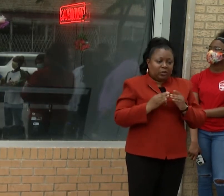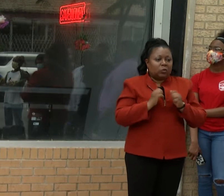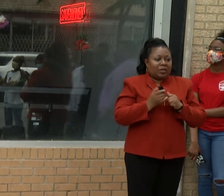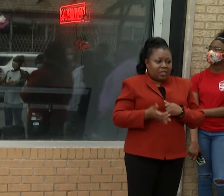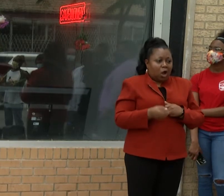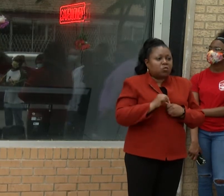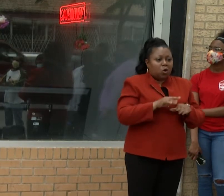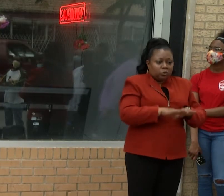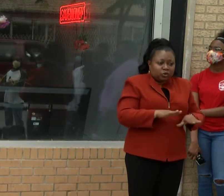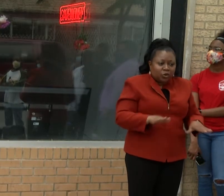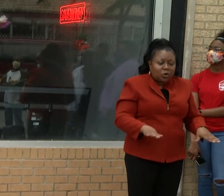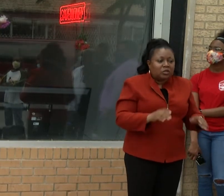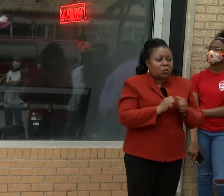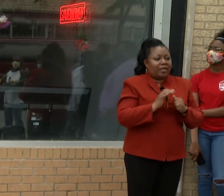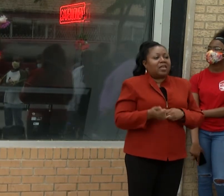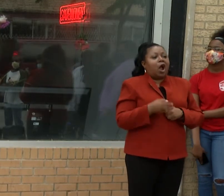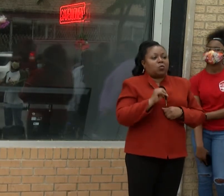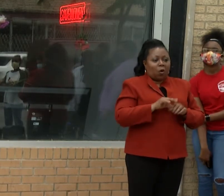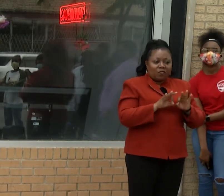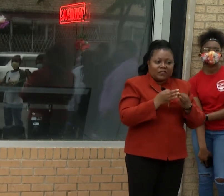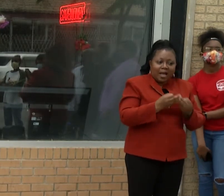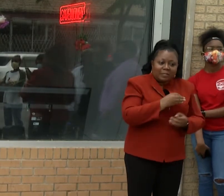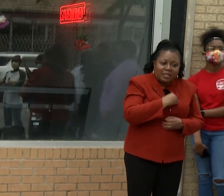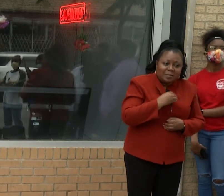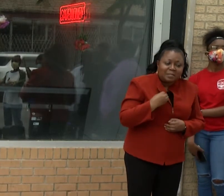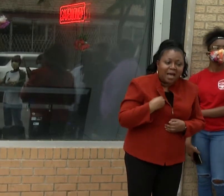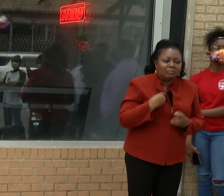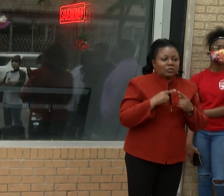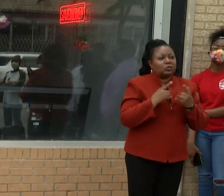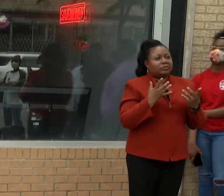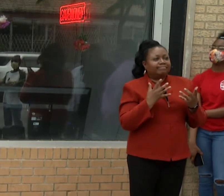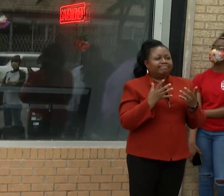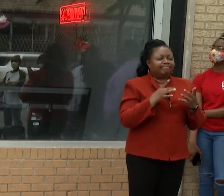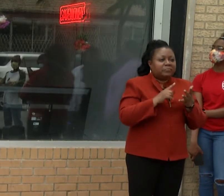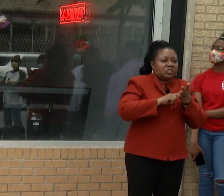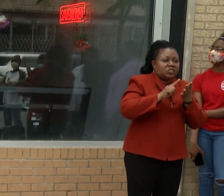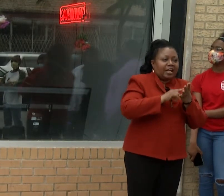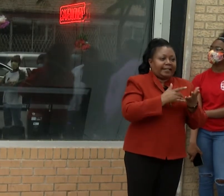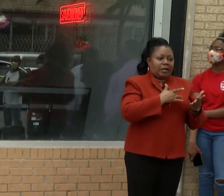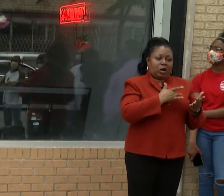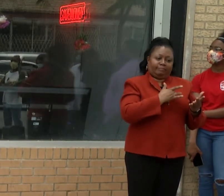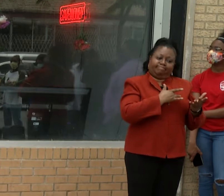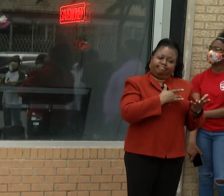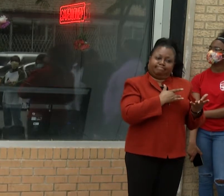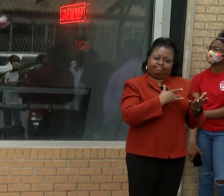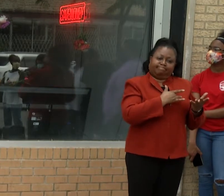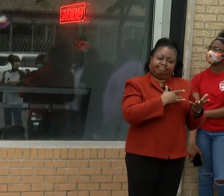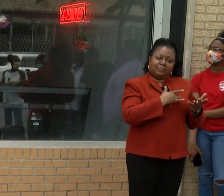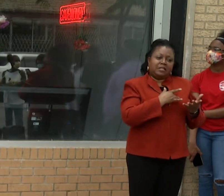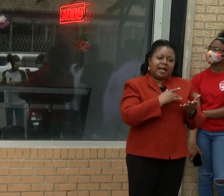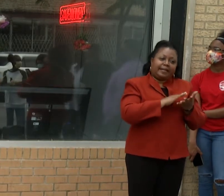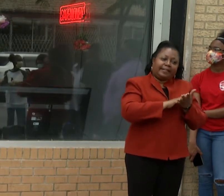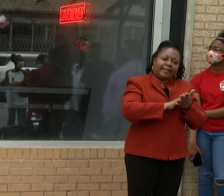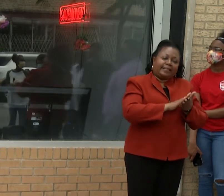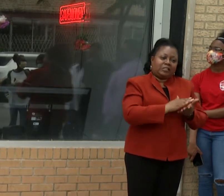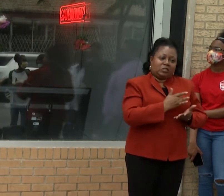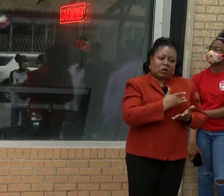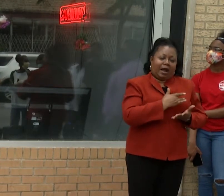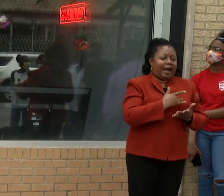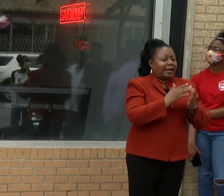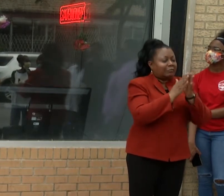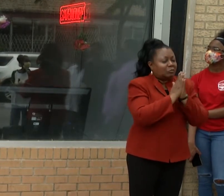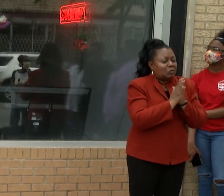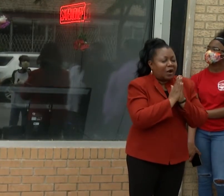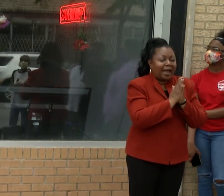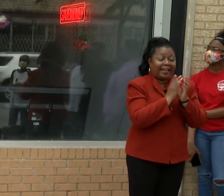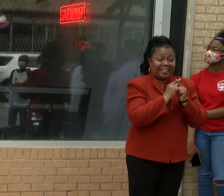our own children, with our own family members, to kind of check our hearts and purify our hearts. I just pray, you